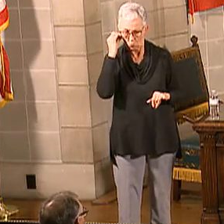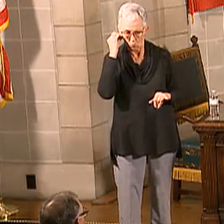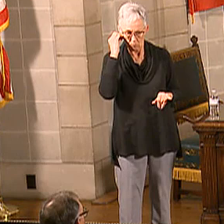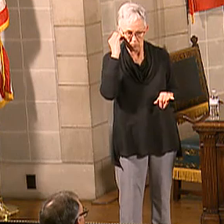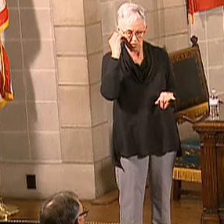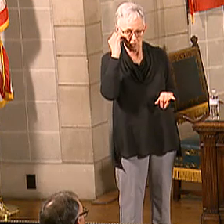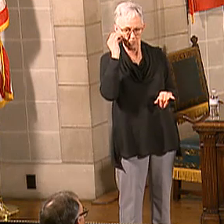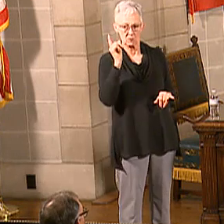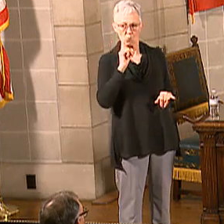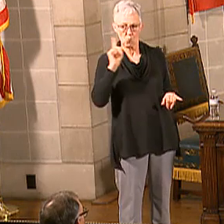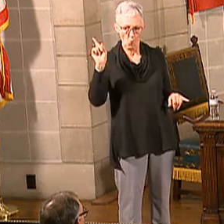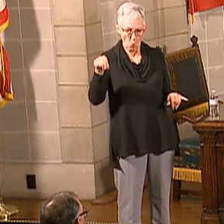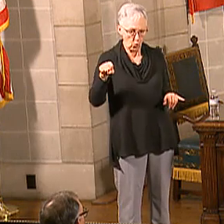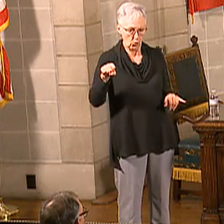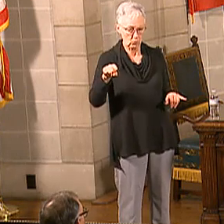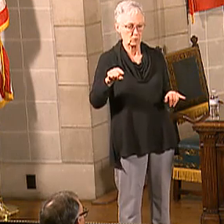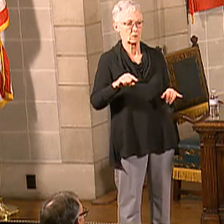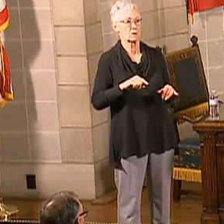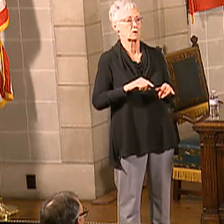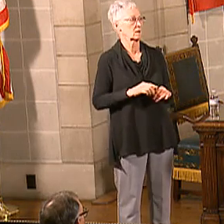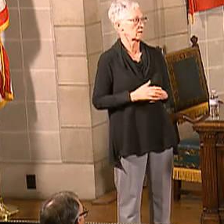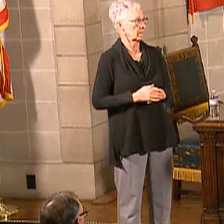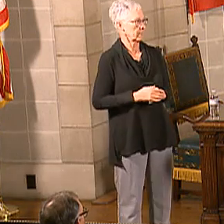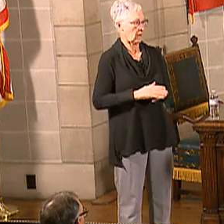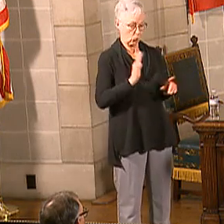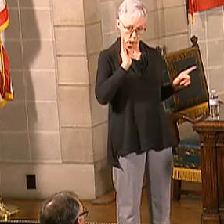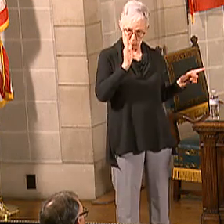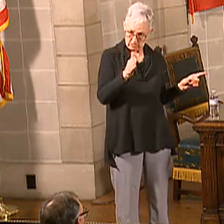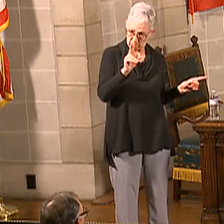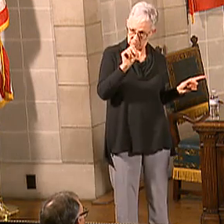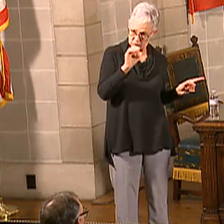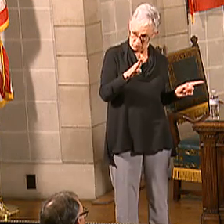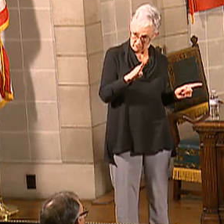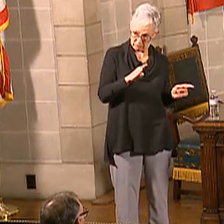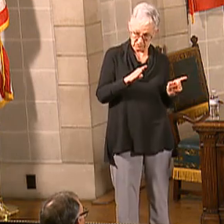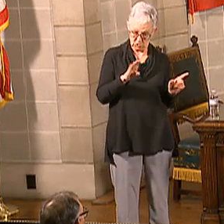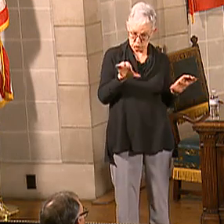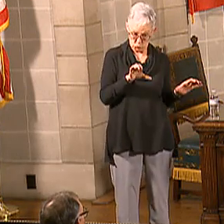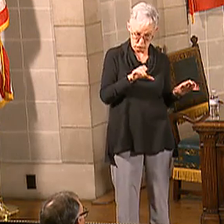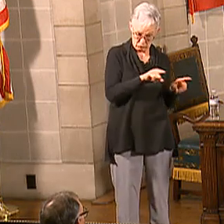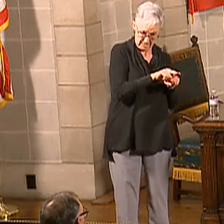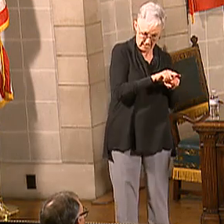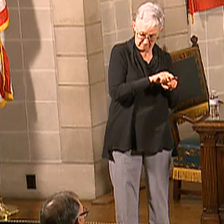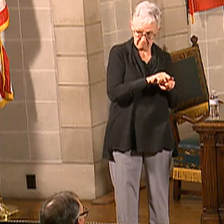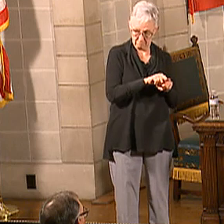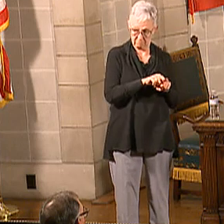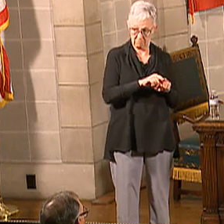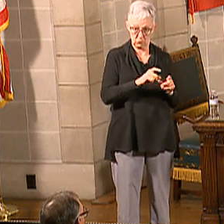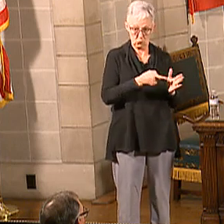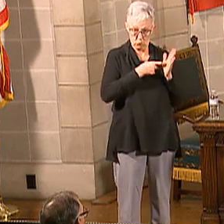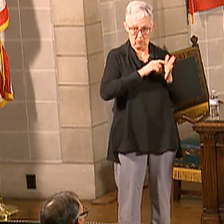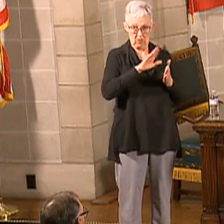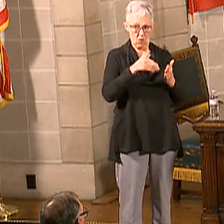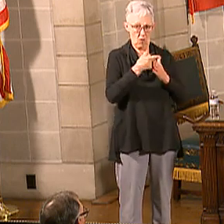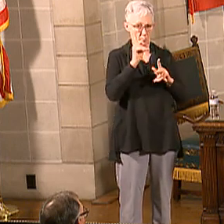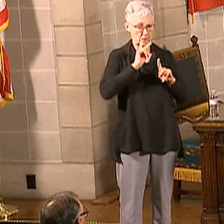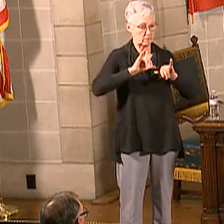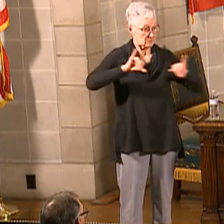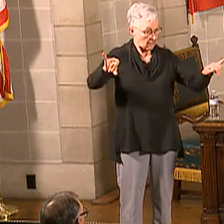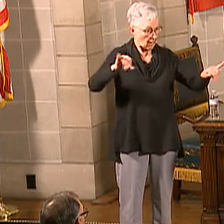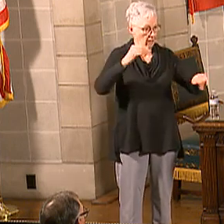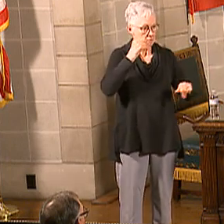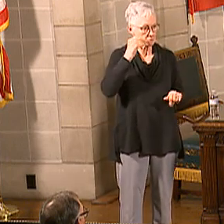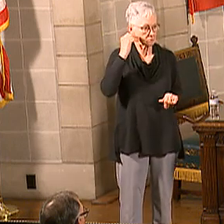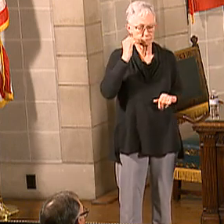Yeah. So, and is there a point when Nebraska will do the same thing? And again, the name of the game here, folks, is really